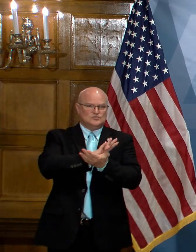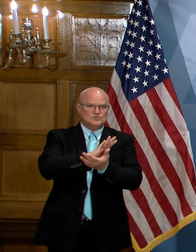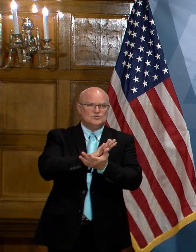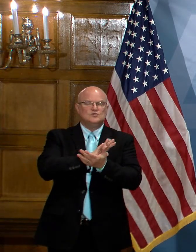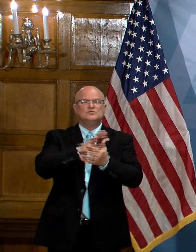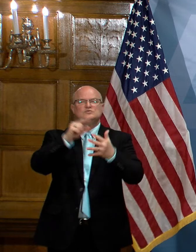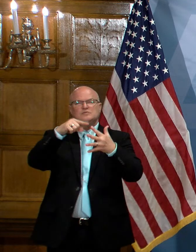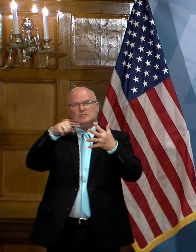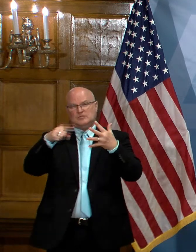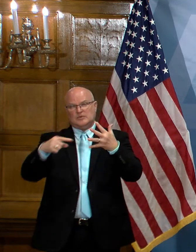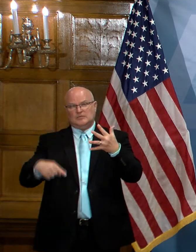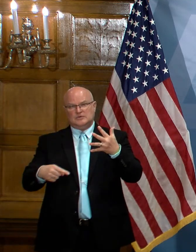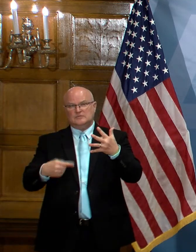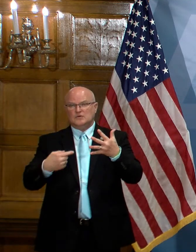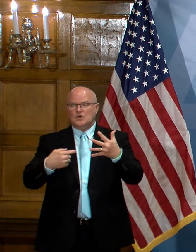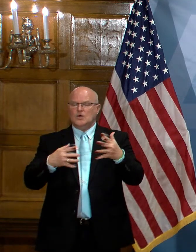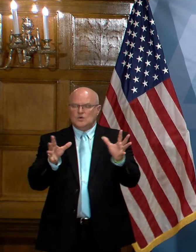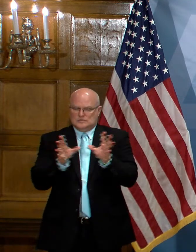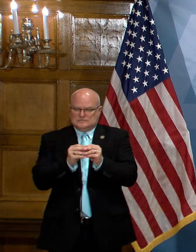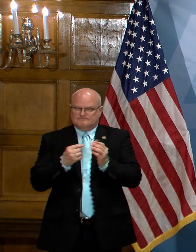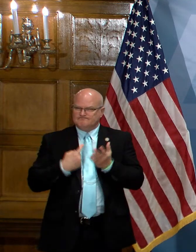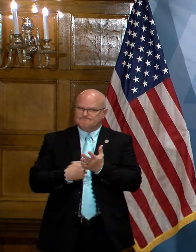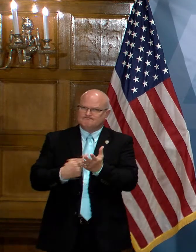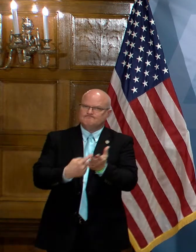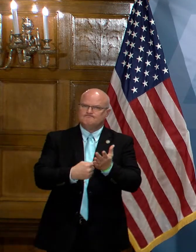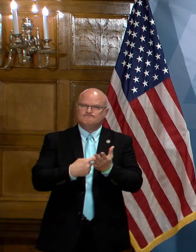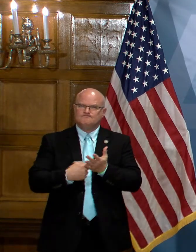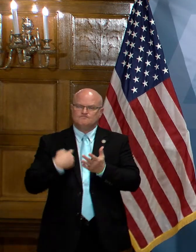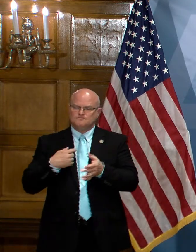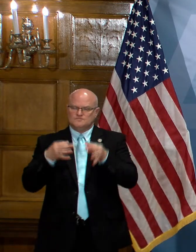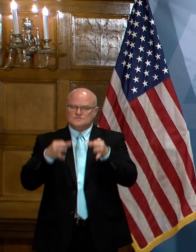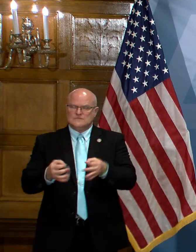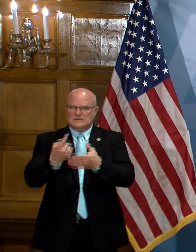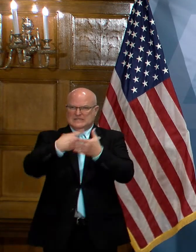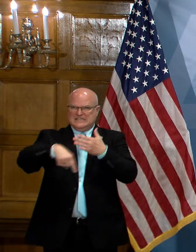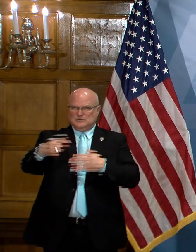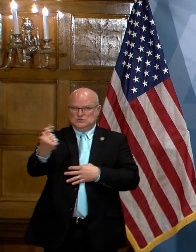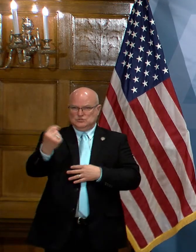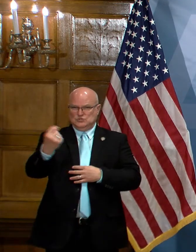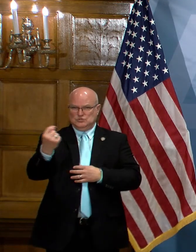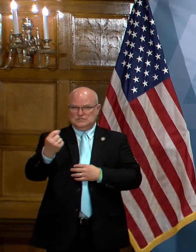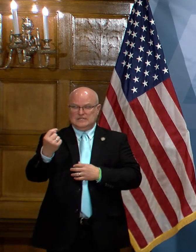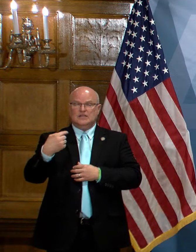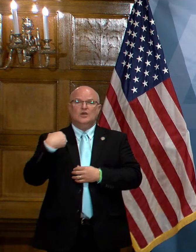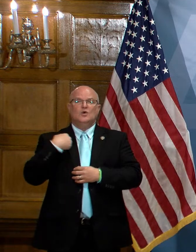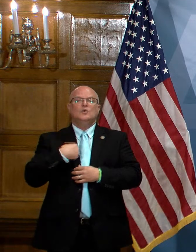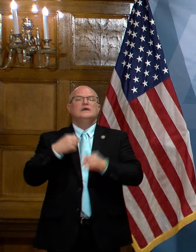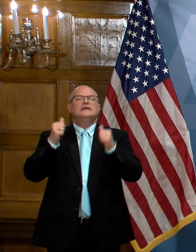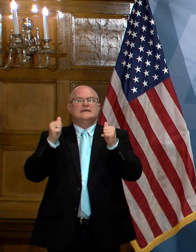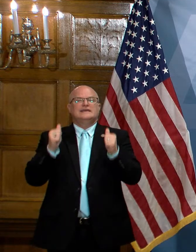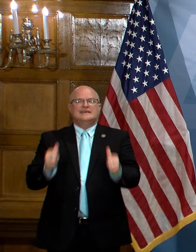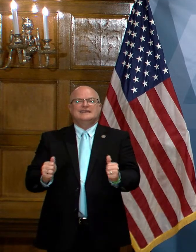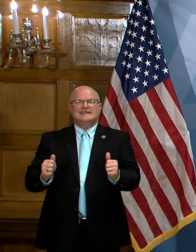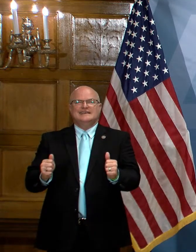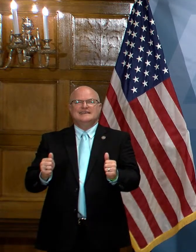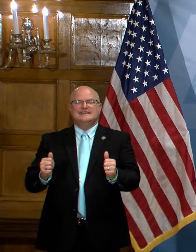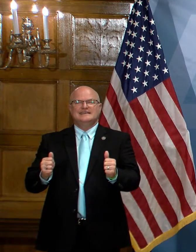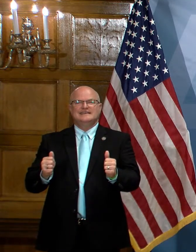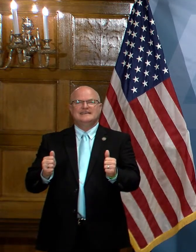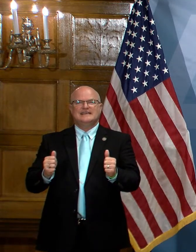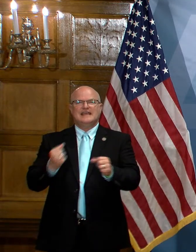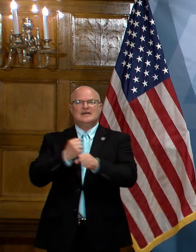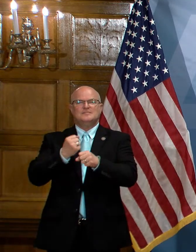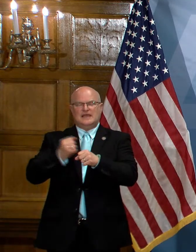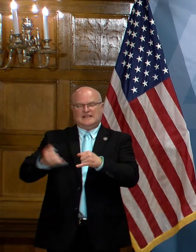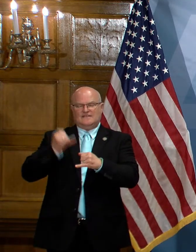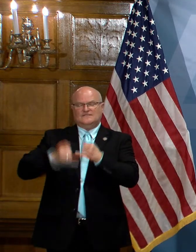And so we're meeting on that, and we want to finalize that by next Tuesday so that we will be able to make